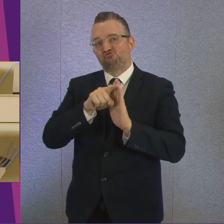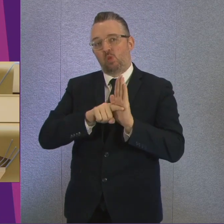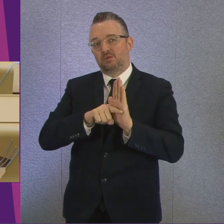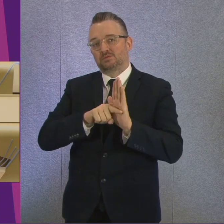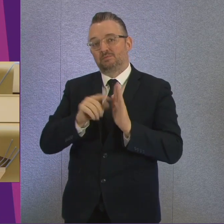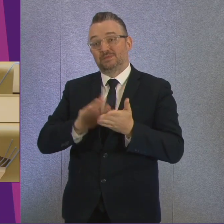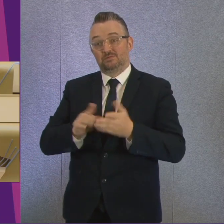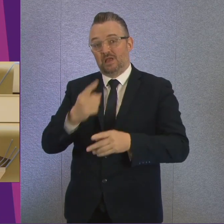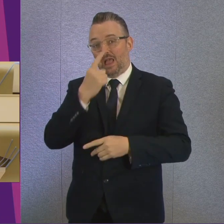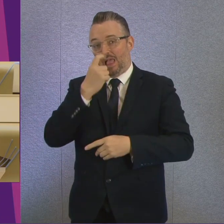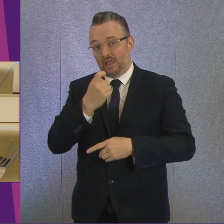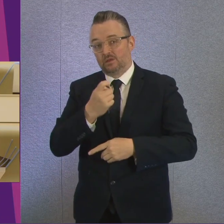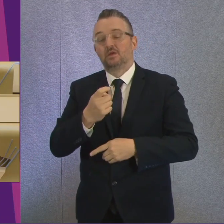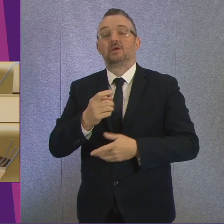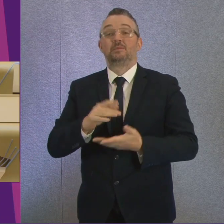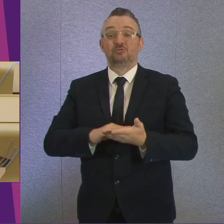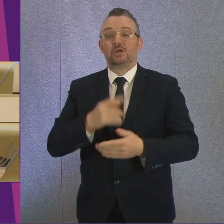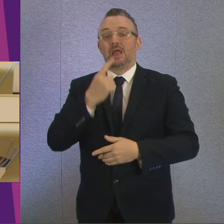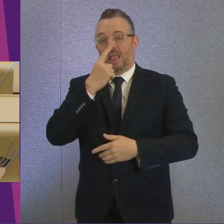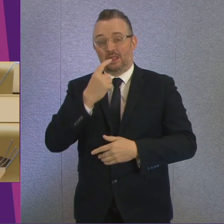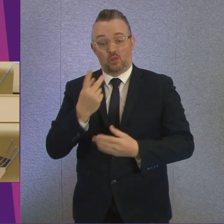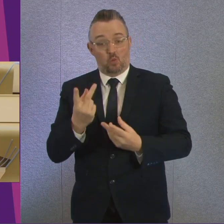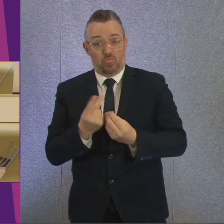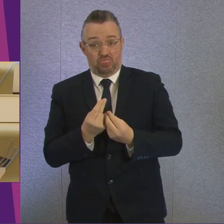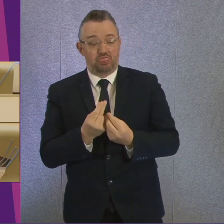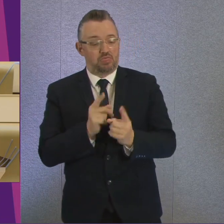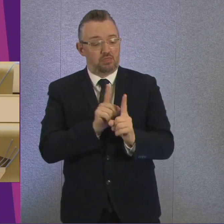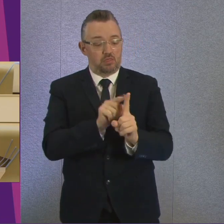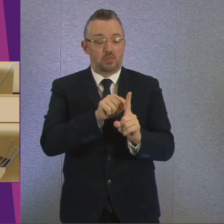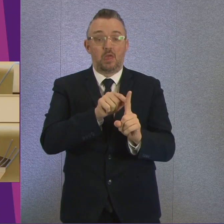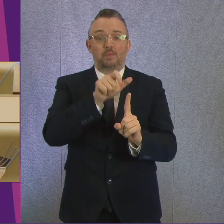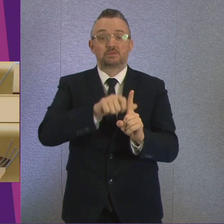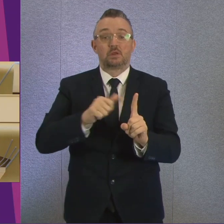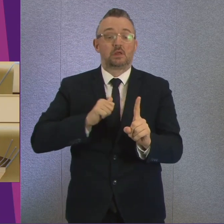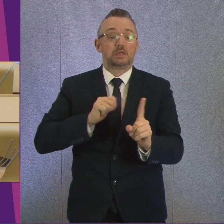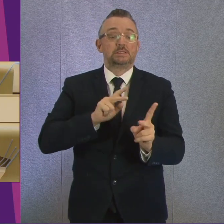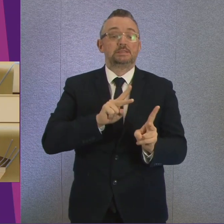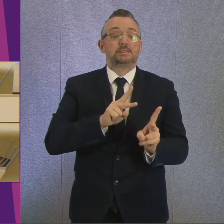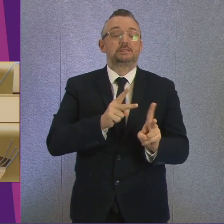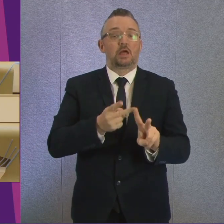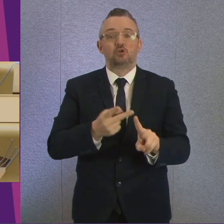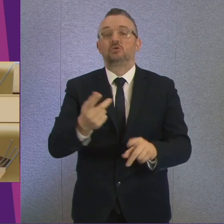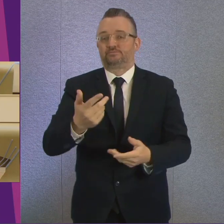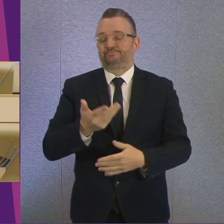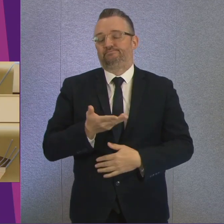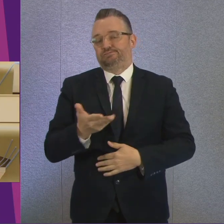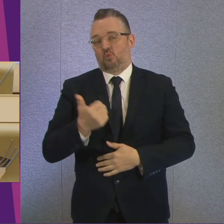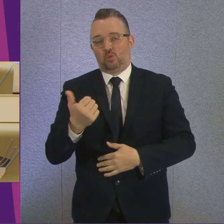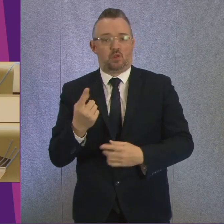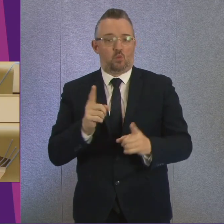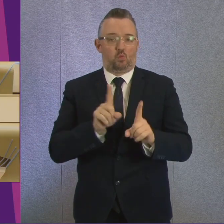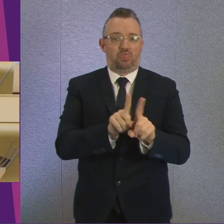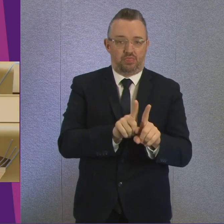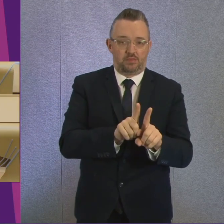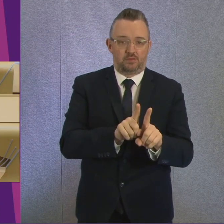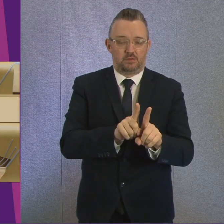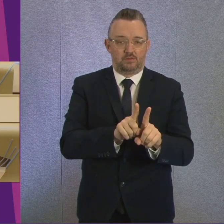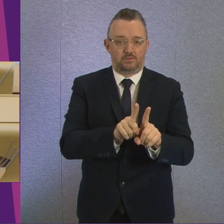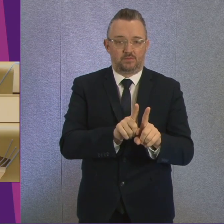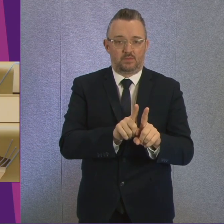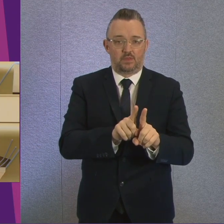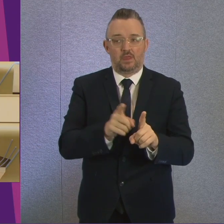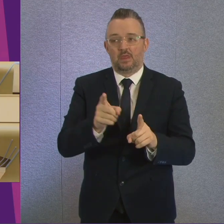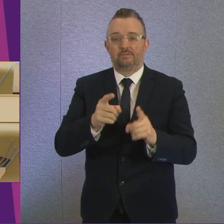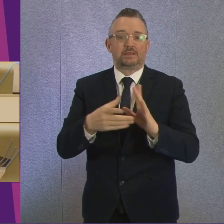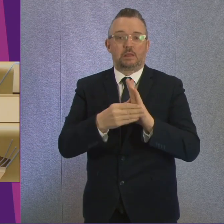exemptions was to be with a loved one at the end of their life. Other exemptions are in terms of